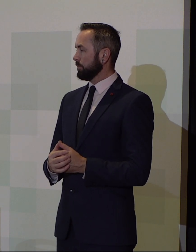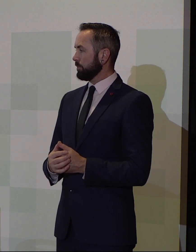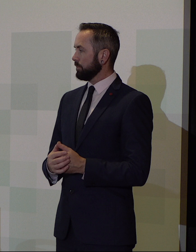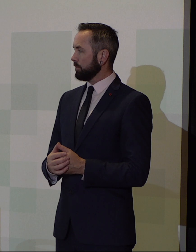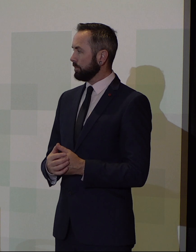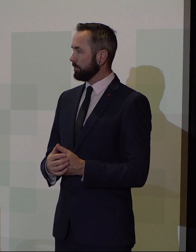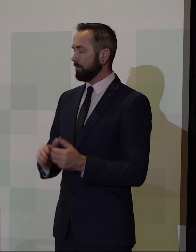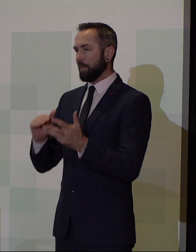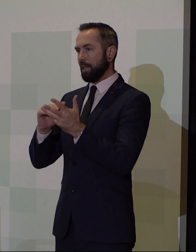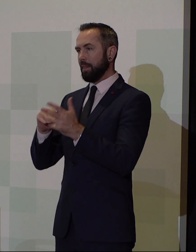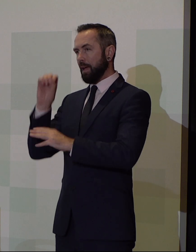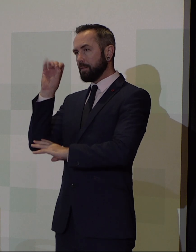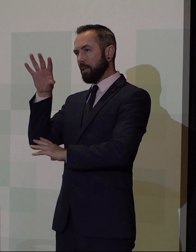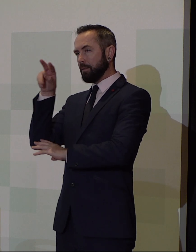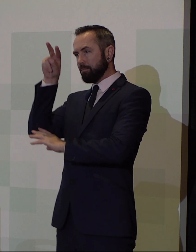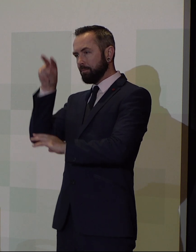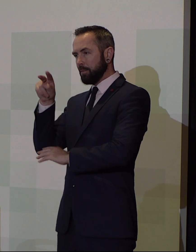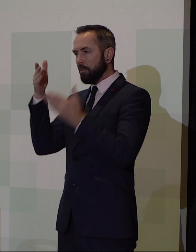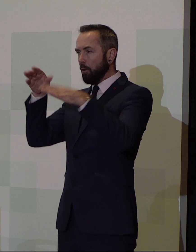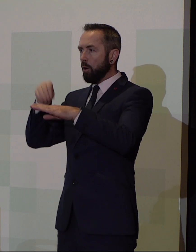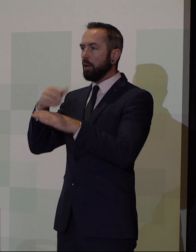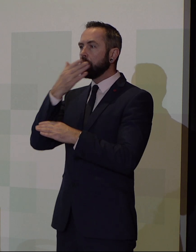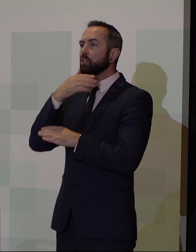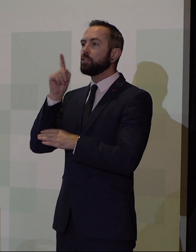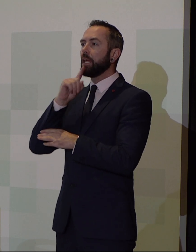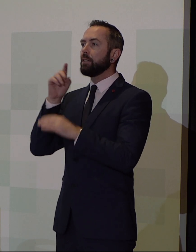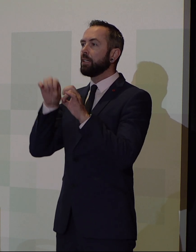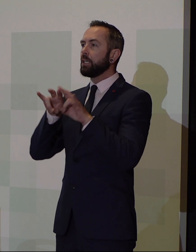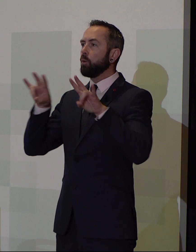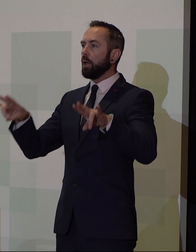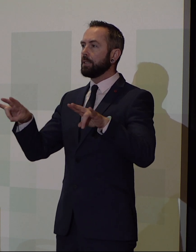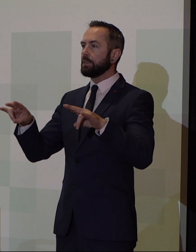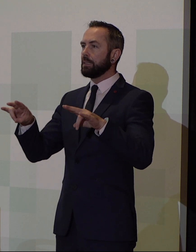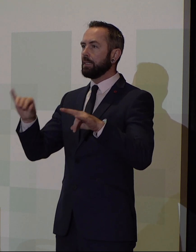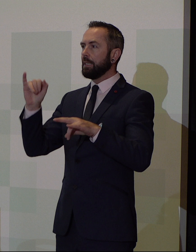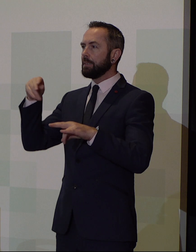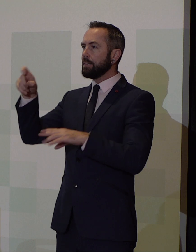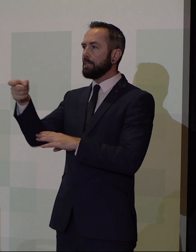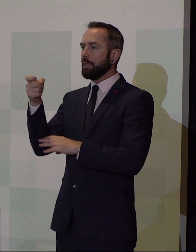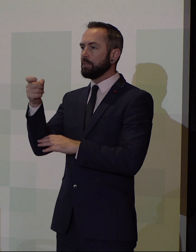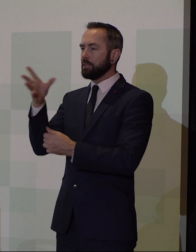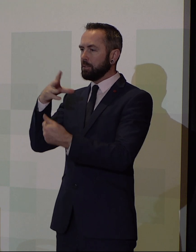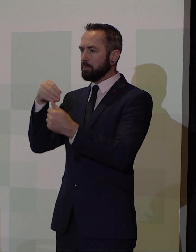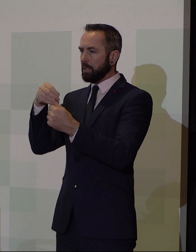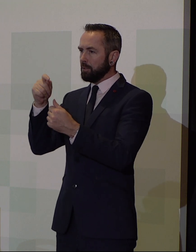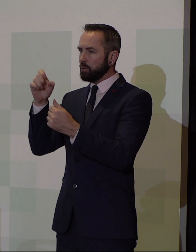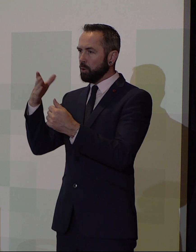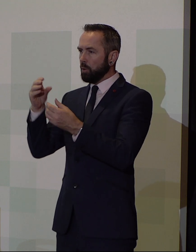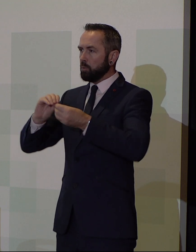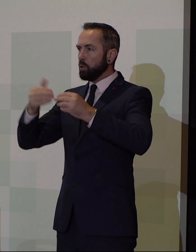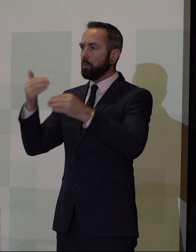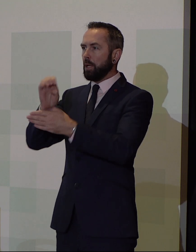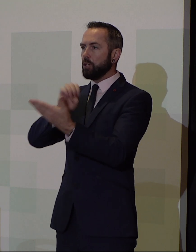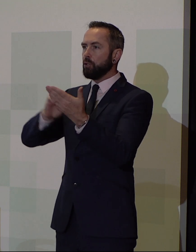Now, this last slide looks at the Gender Equality Index. Now, this is a unique measurement tool produced by the